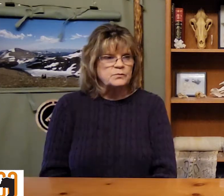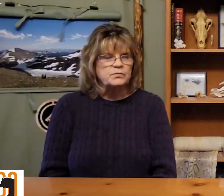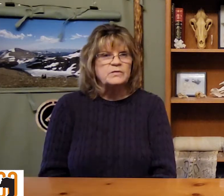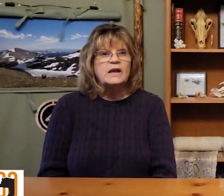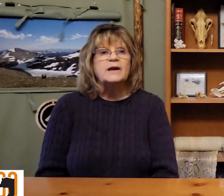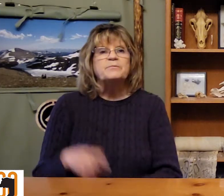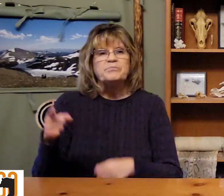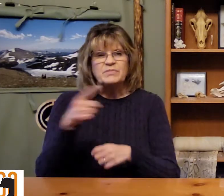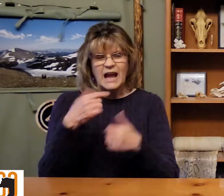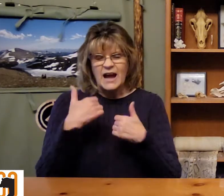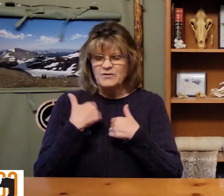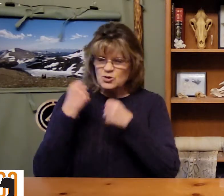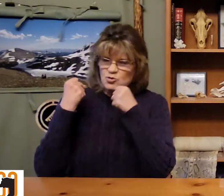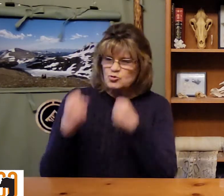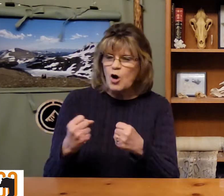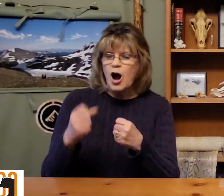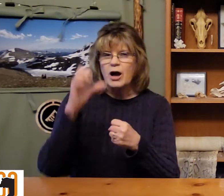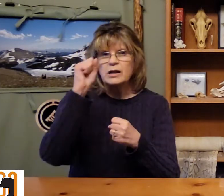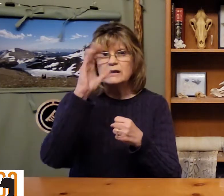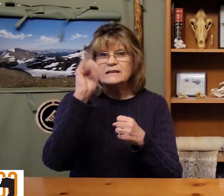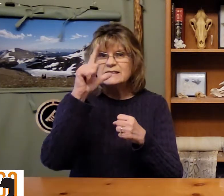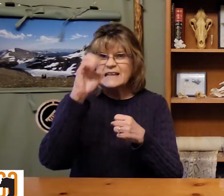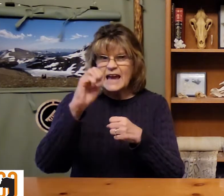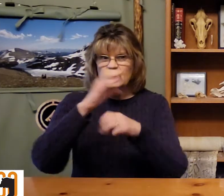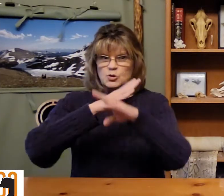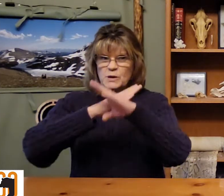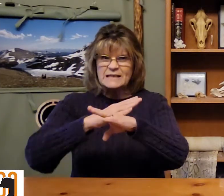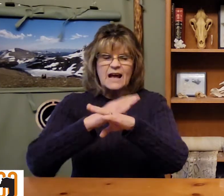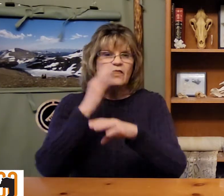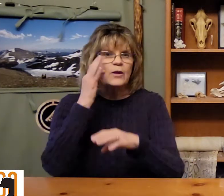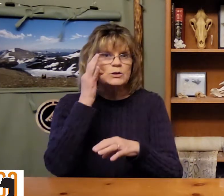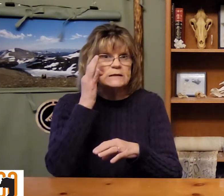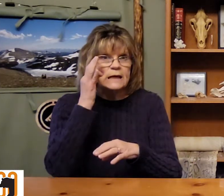They have strong scales to protect their skin.